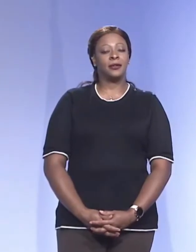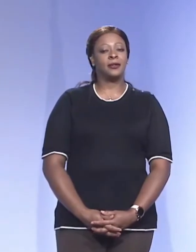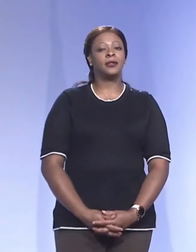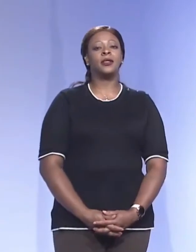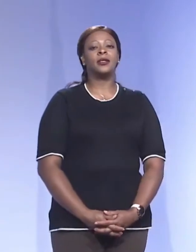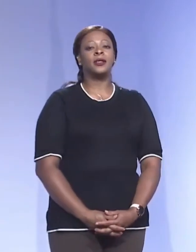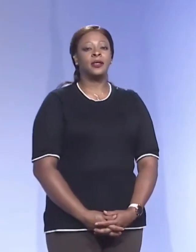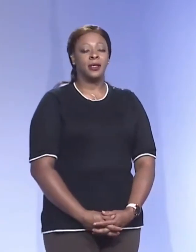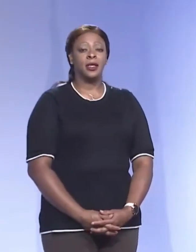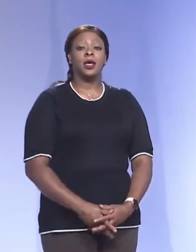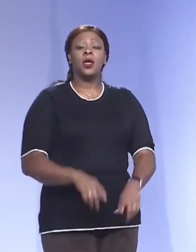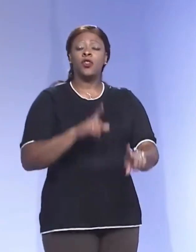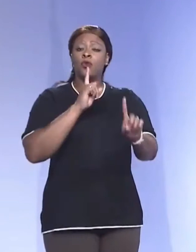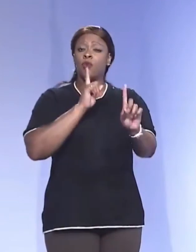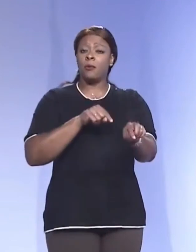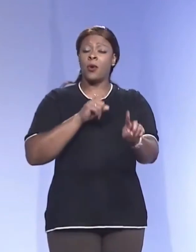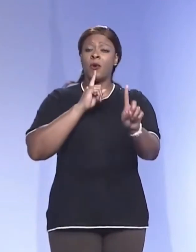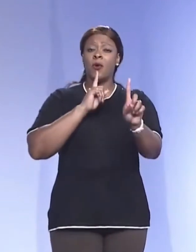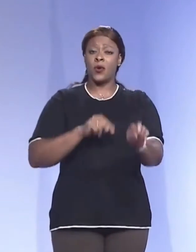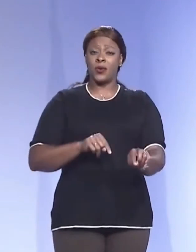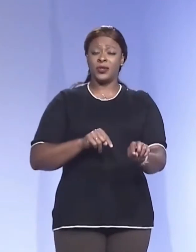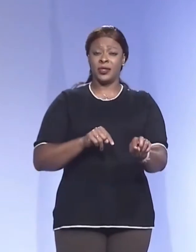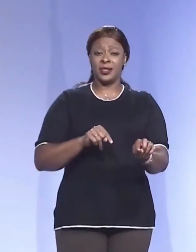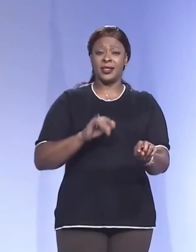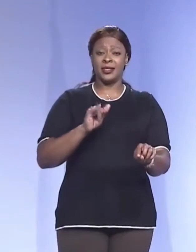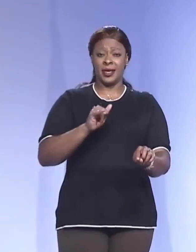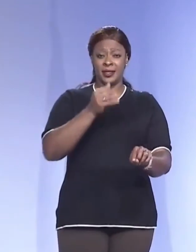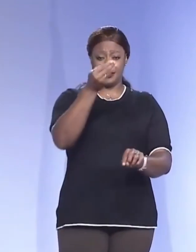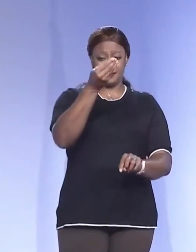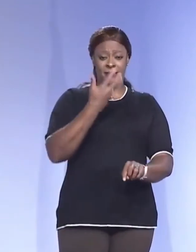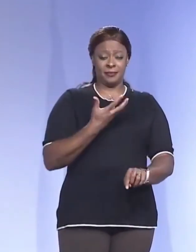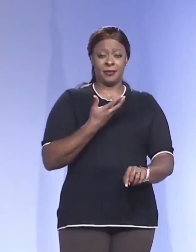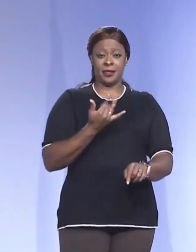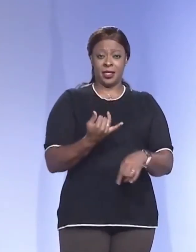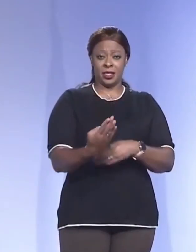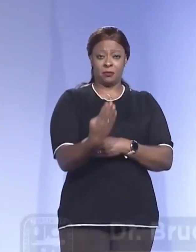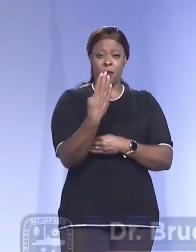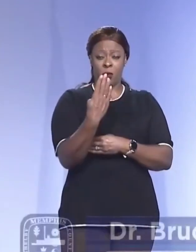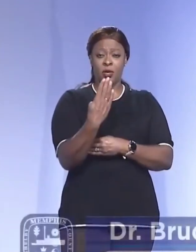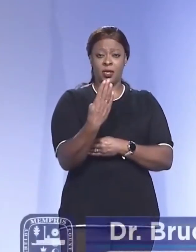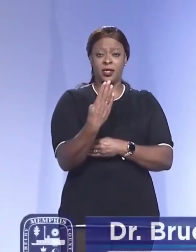The report that was given this morning